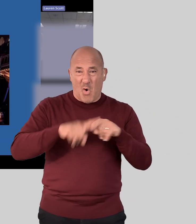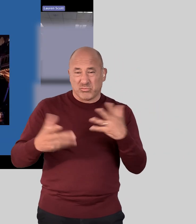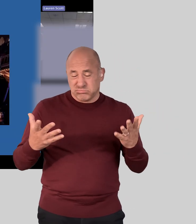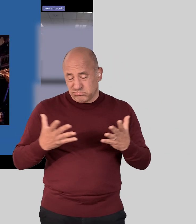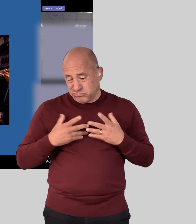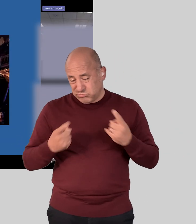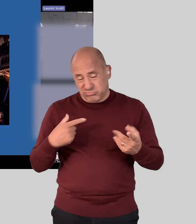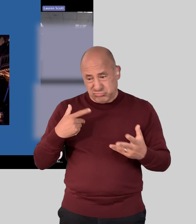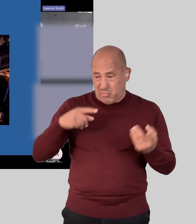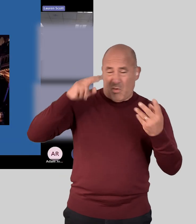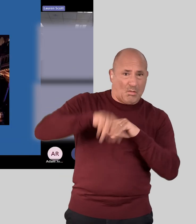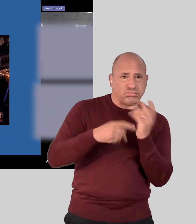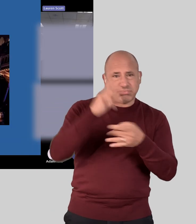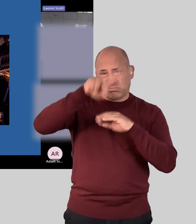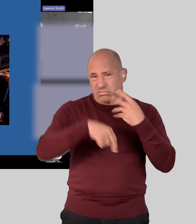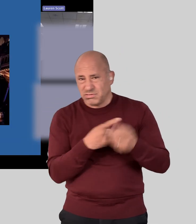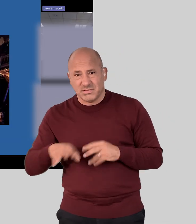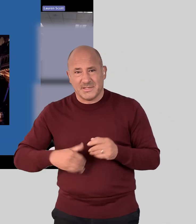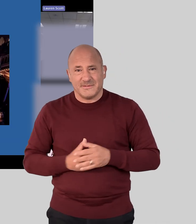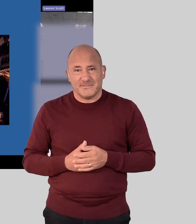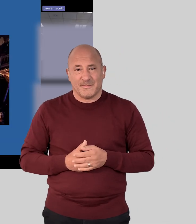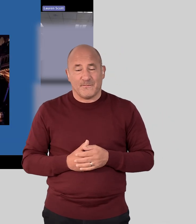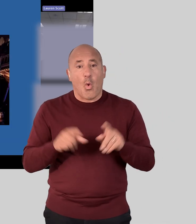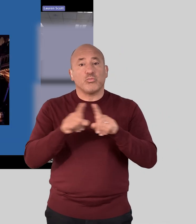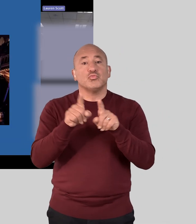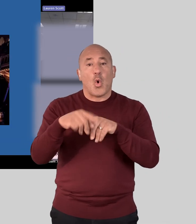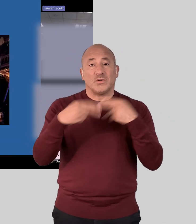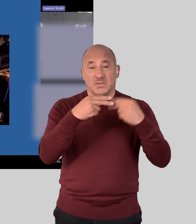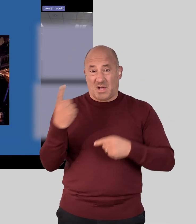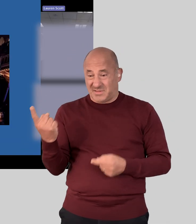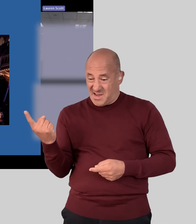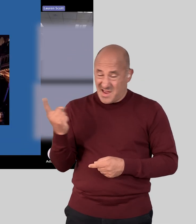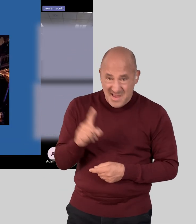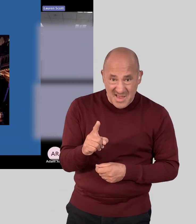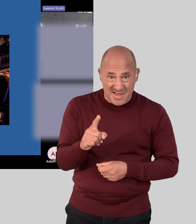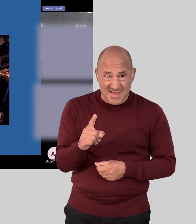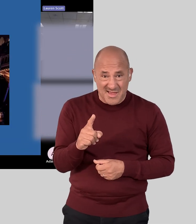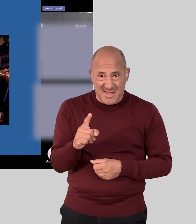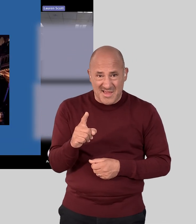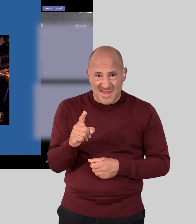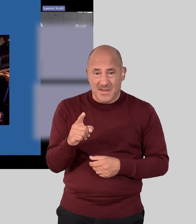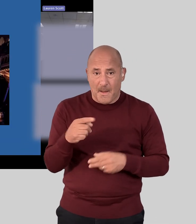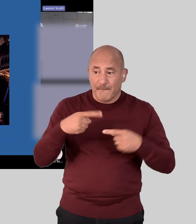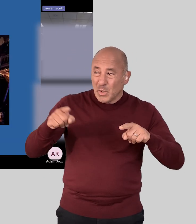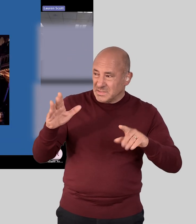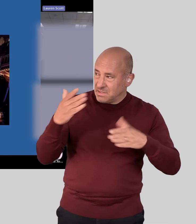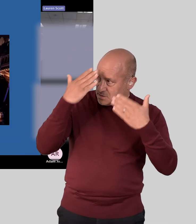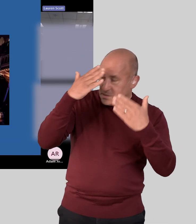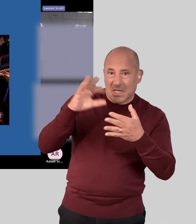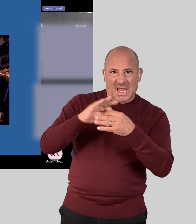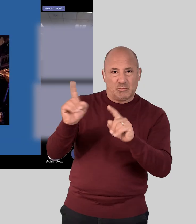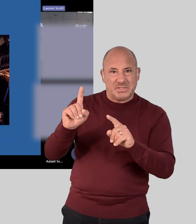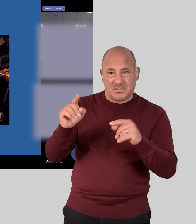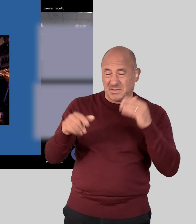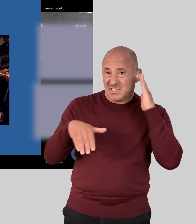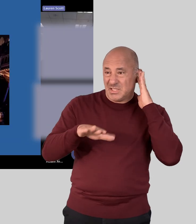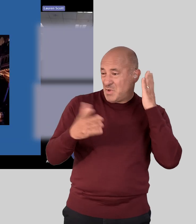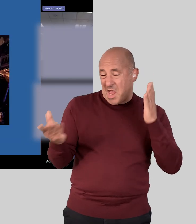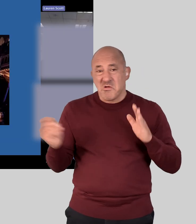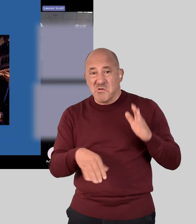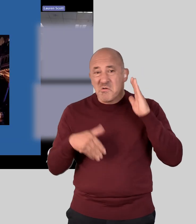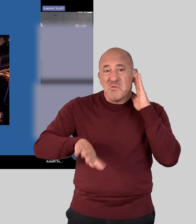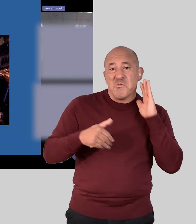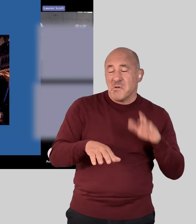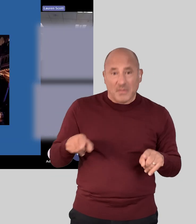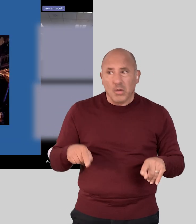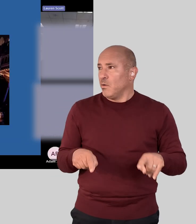pre-make routines. They can, but most of the time it's freestyle. And also the DJ plays music that the dancers don't